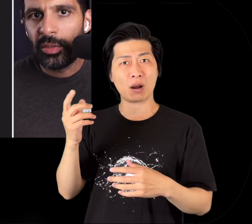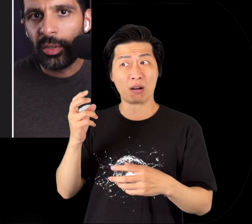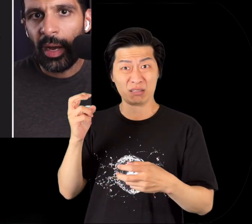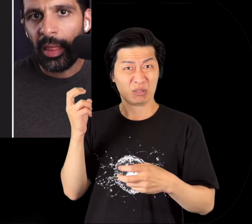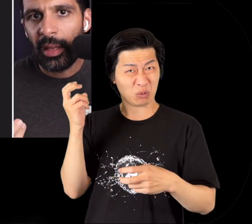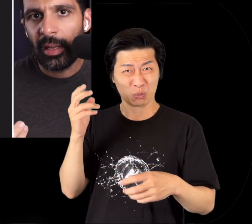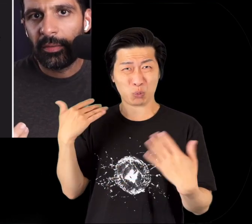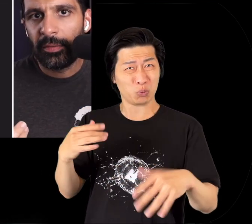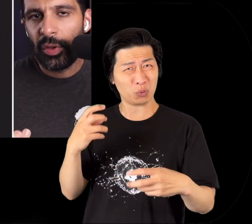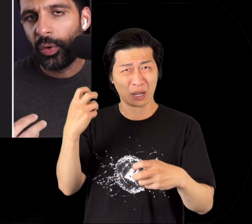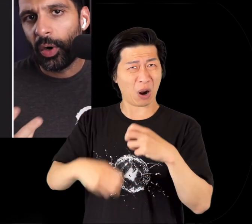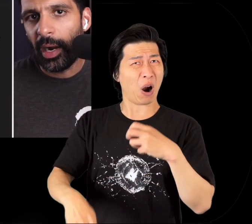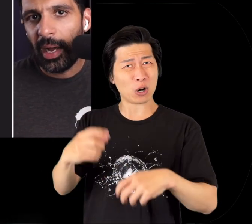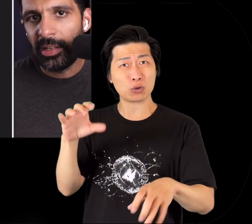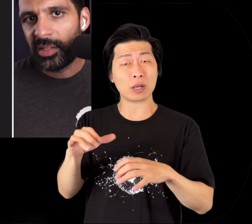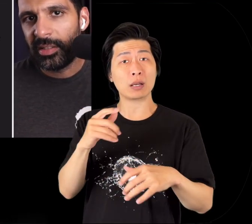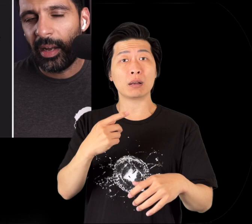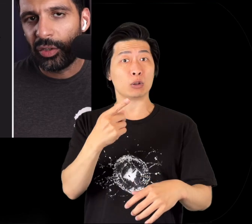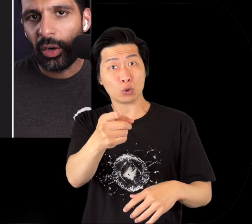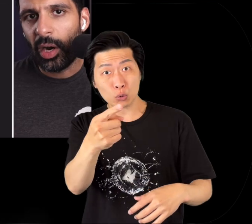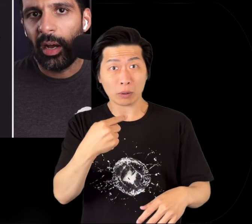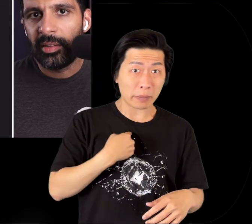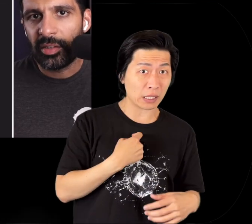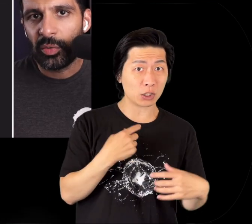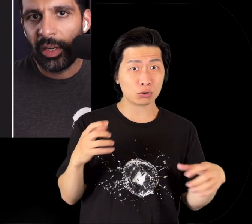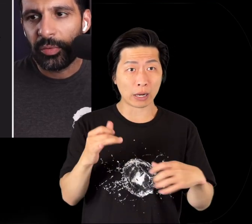hard to do. I think if you or I sit down